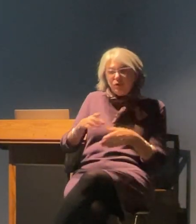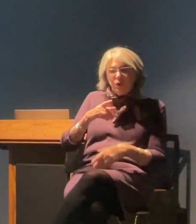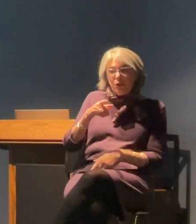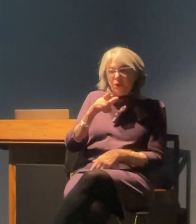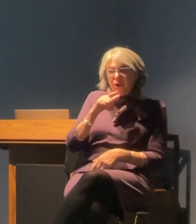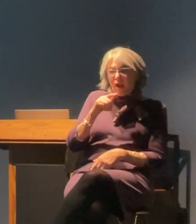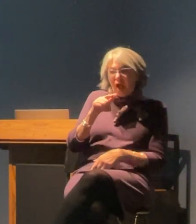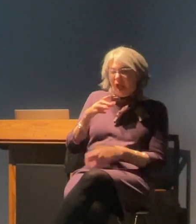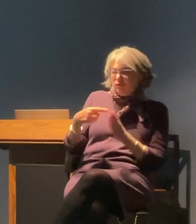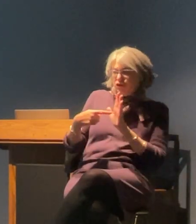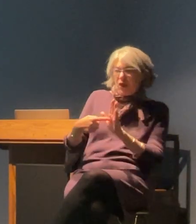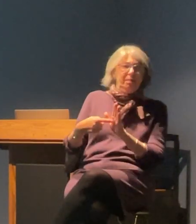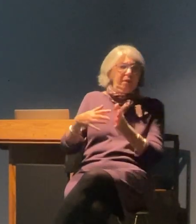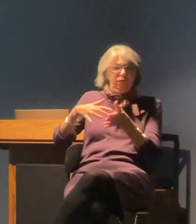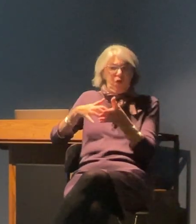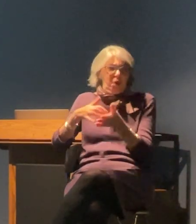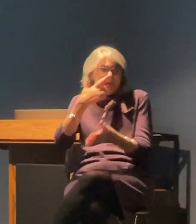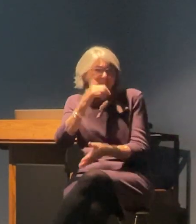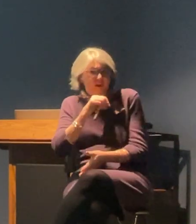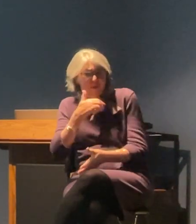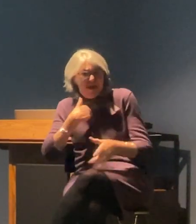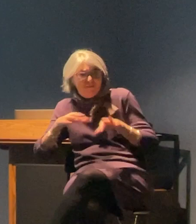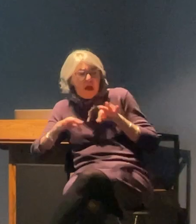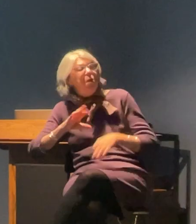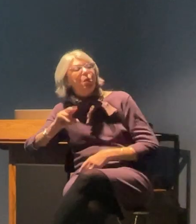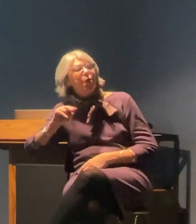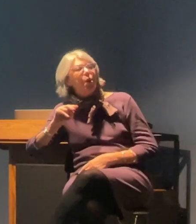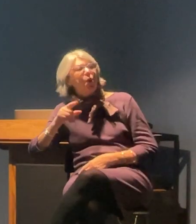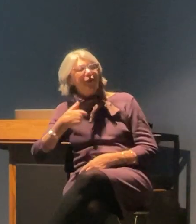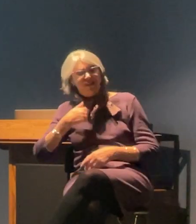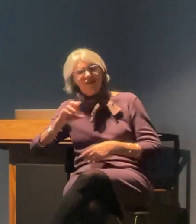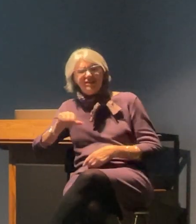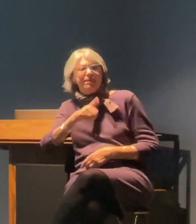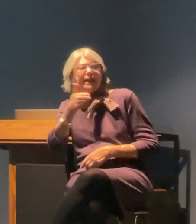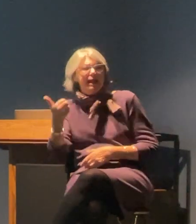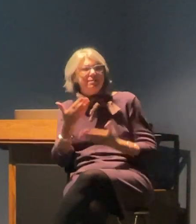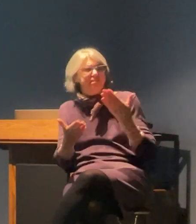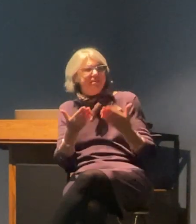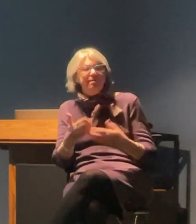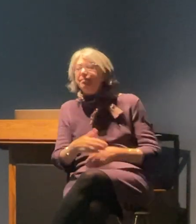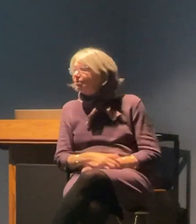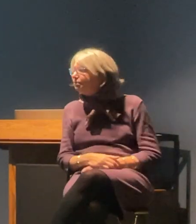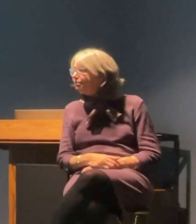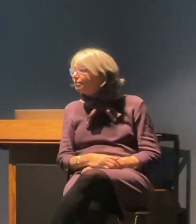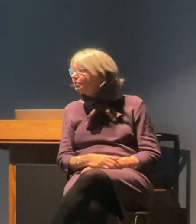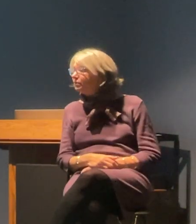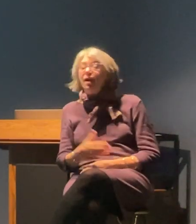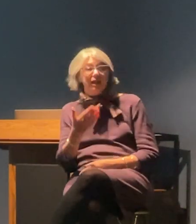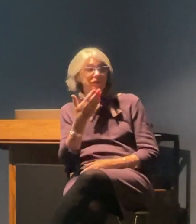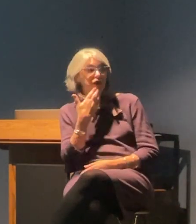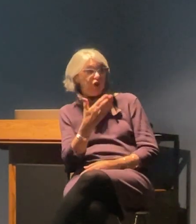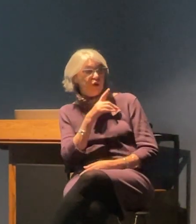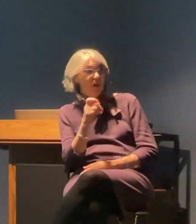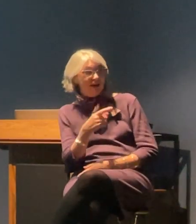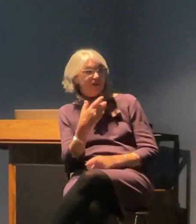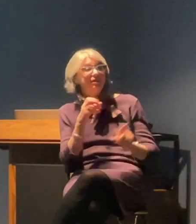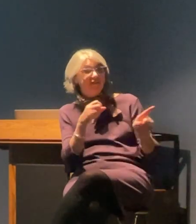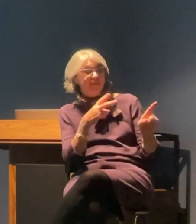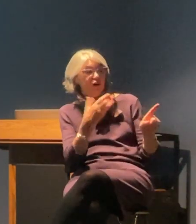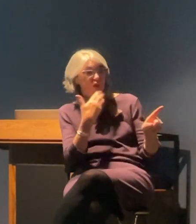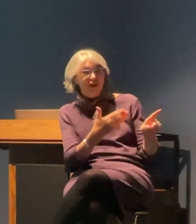and depict them as like a vulnerable person because they ain't got fashion, you know. I'll be overspeeding. Okay, that's quite a very good question, thank you. Very